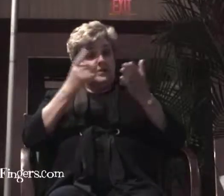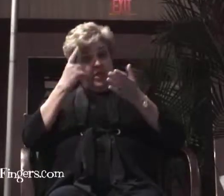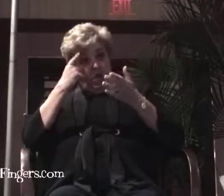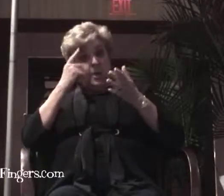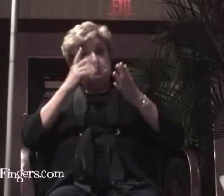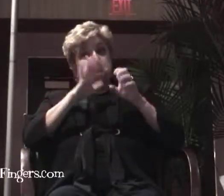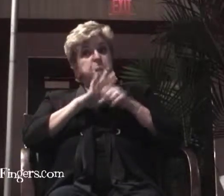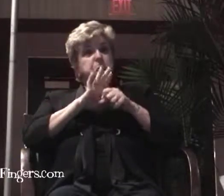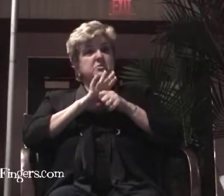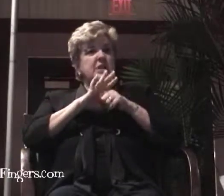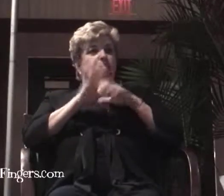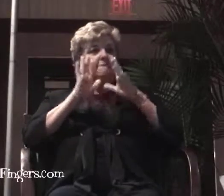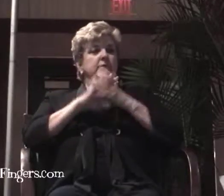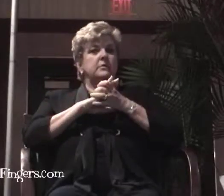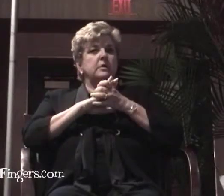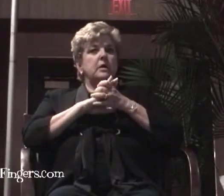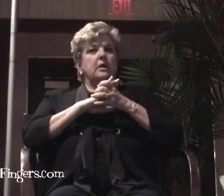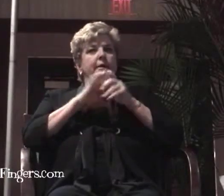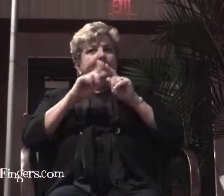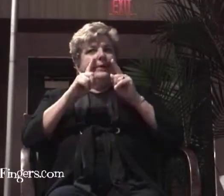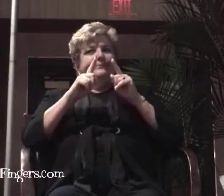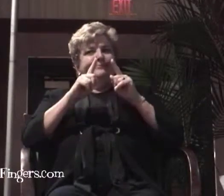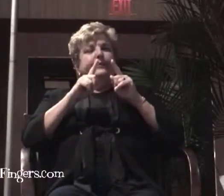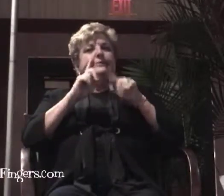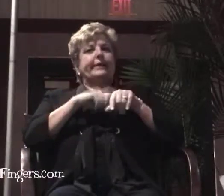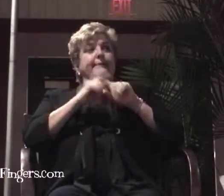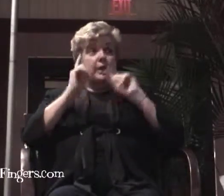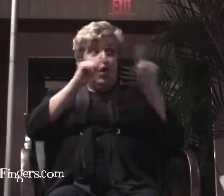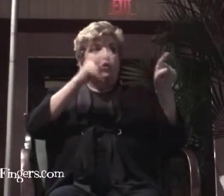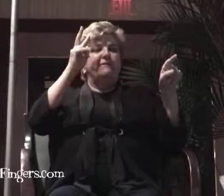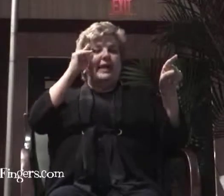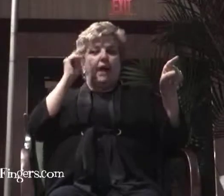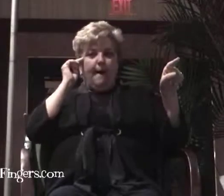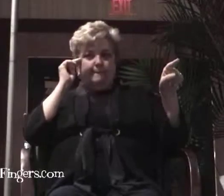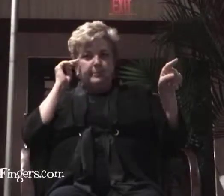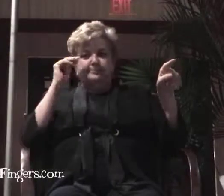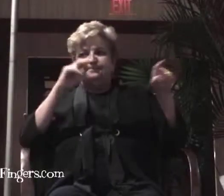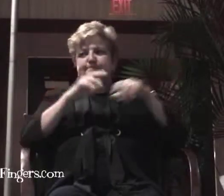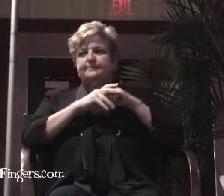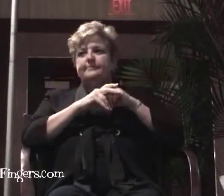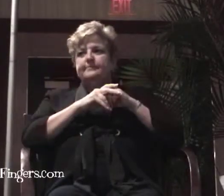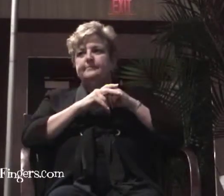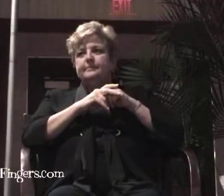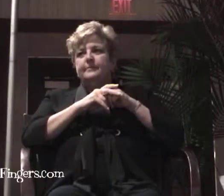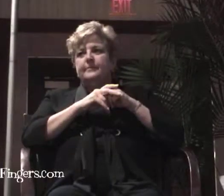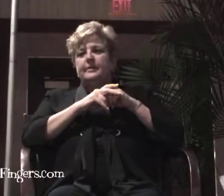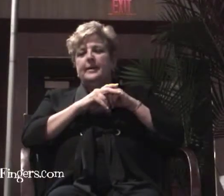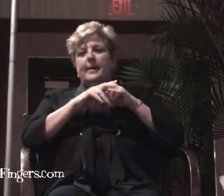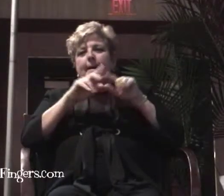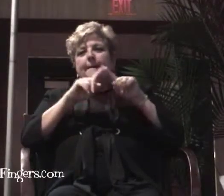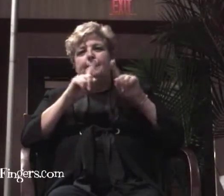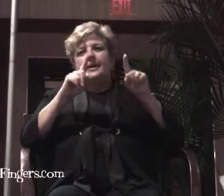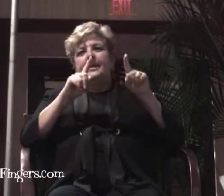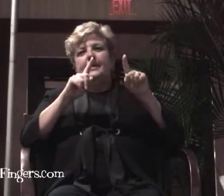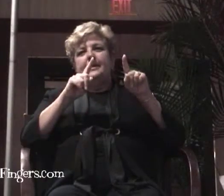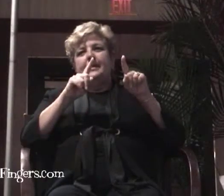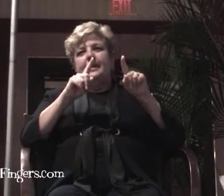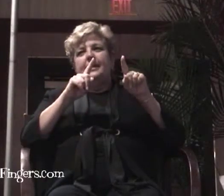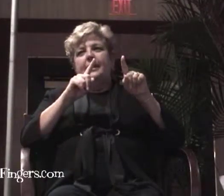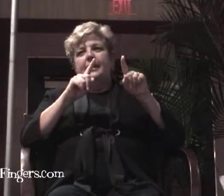to Vietnam, and they did it different back then. They learned something from their mistakes. Now they send our